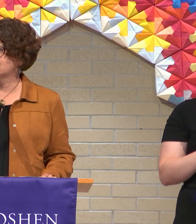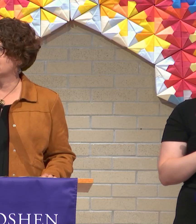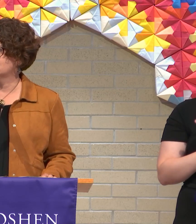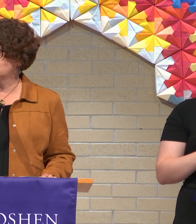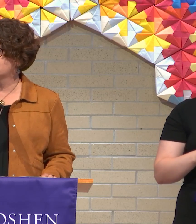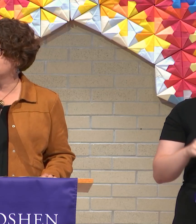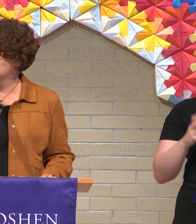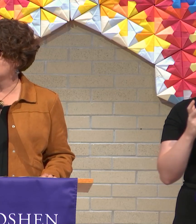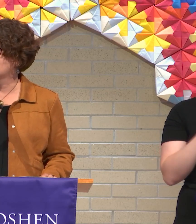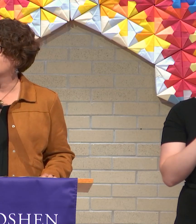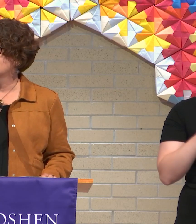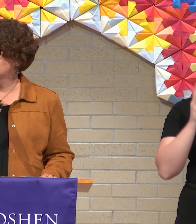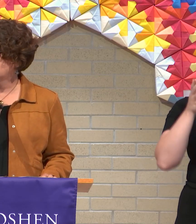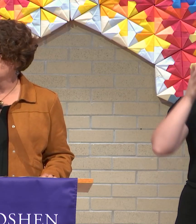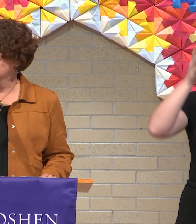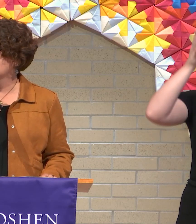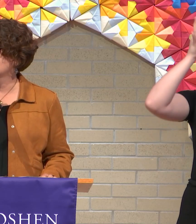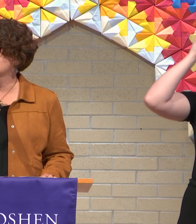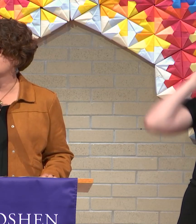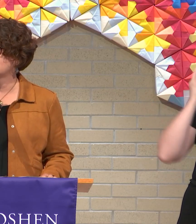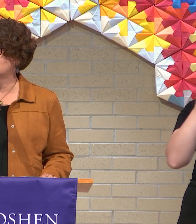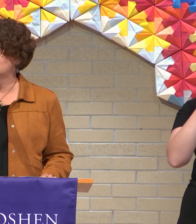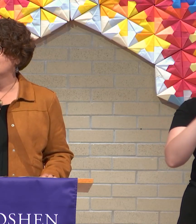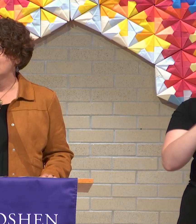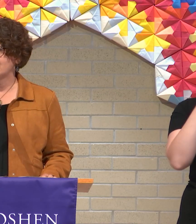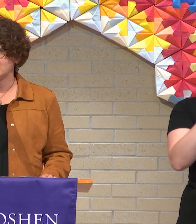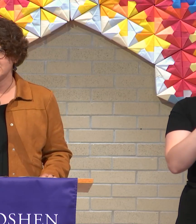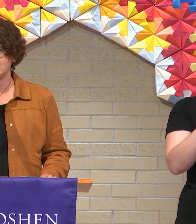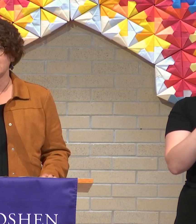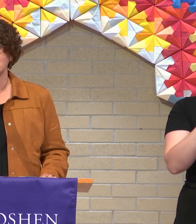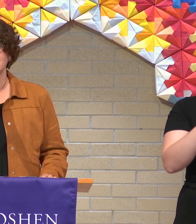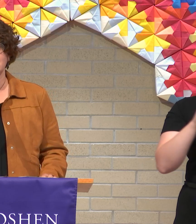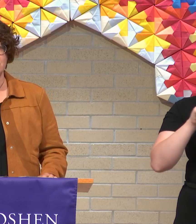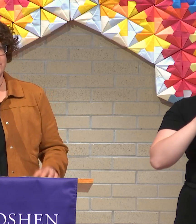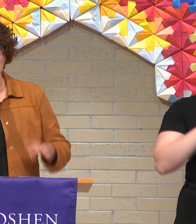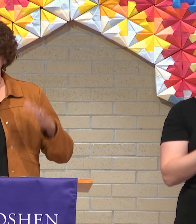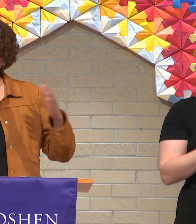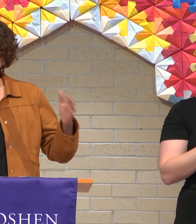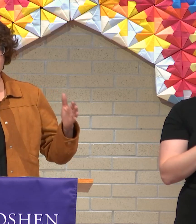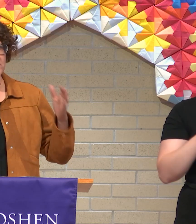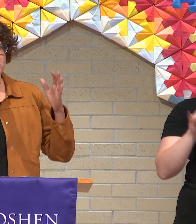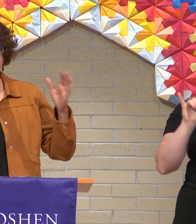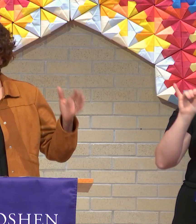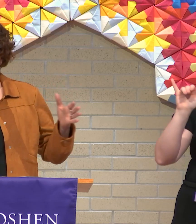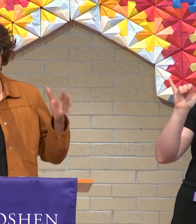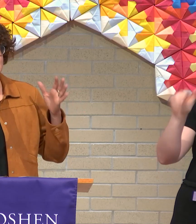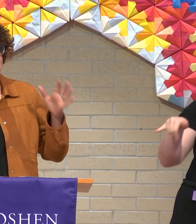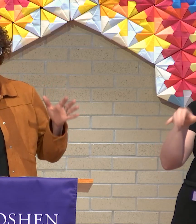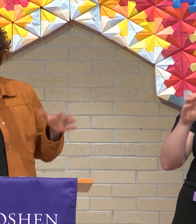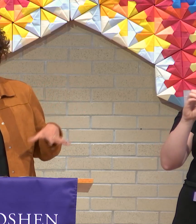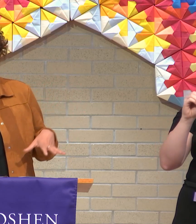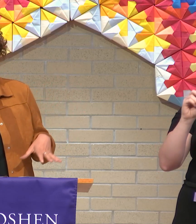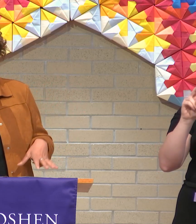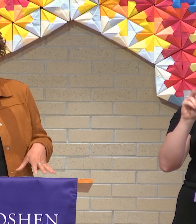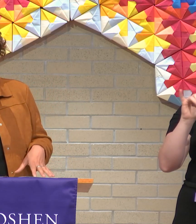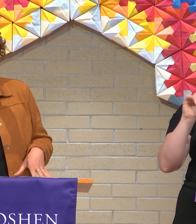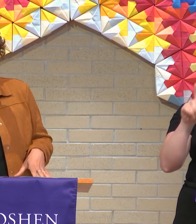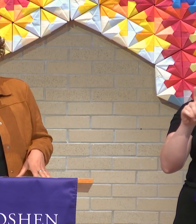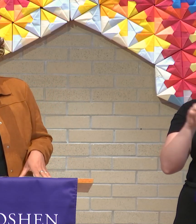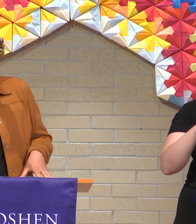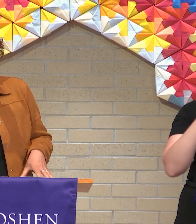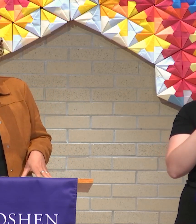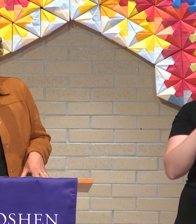students here with me 4 years ago at the start of that COVID-crazy